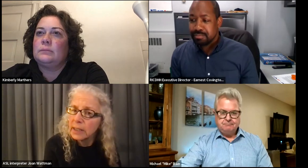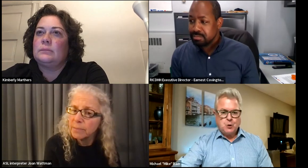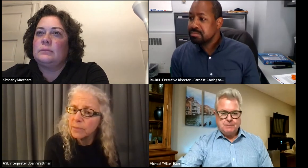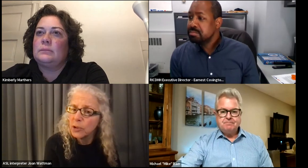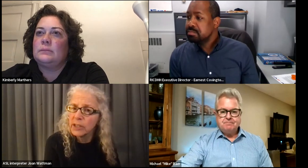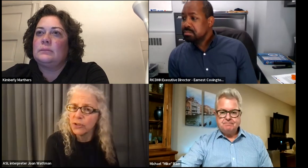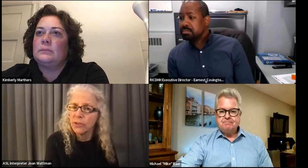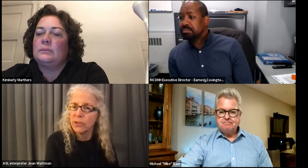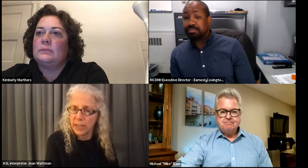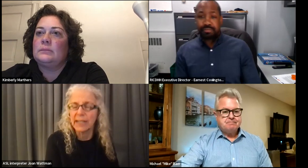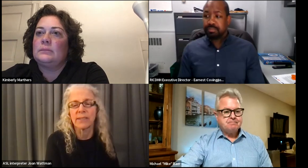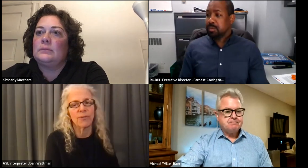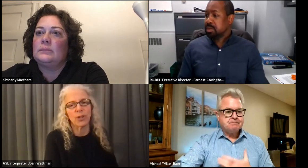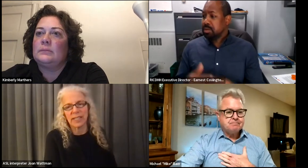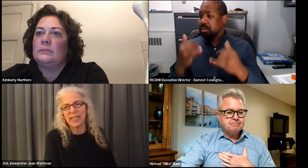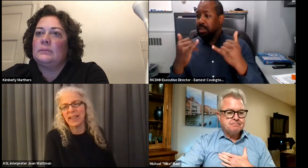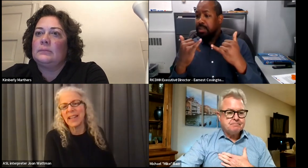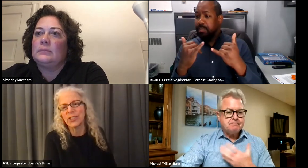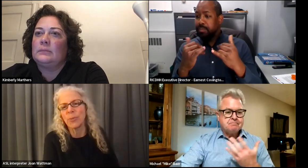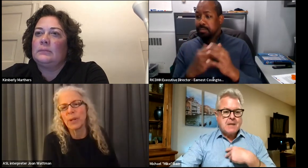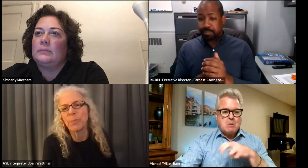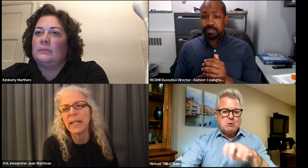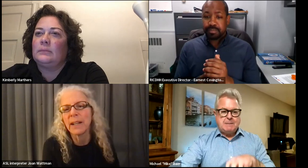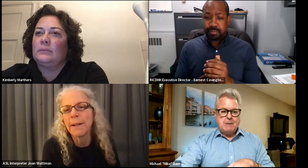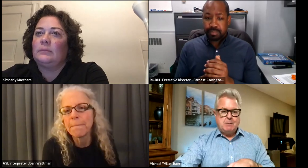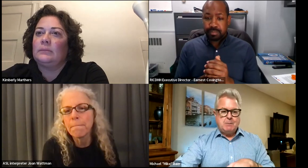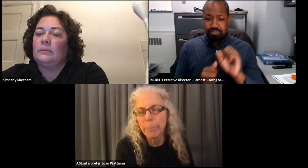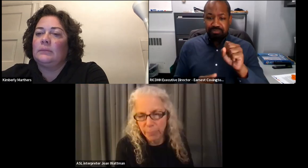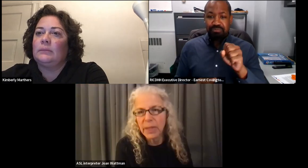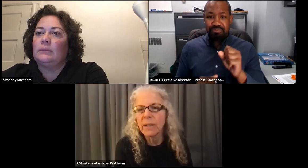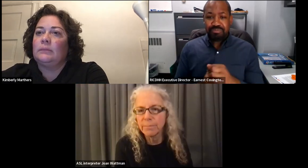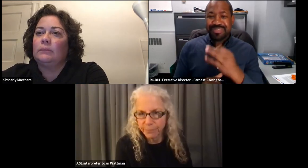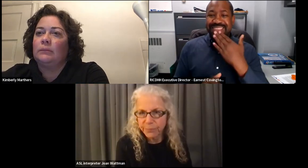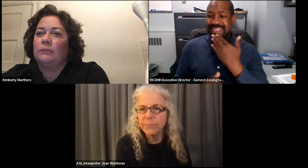wanted, Ernest? Yes, Ernest is saying, thanks so much, Mike.